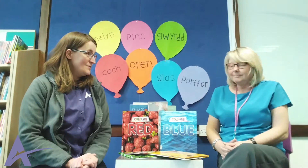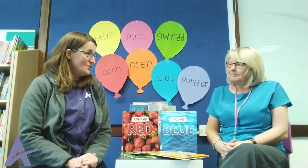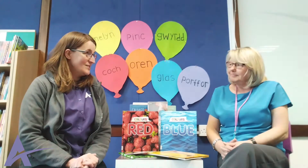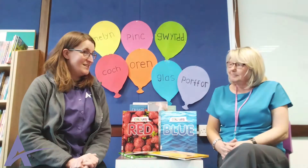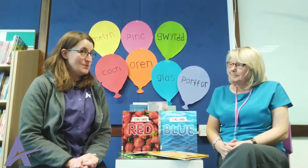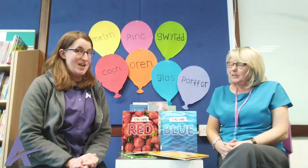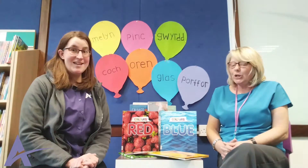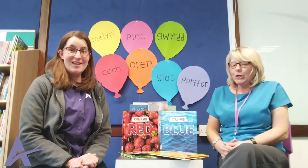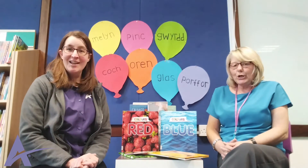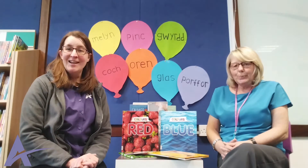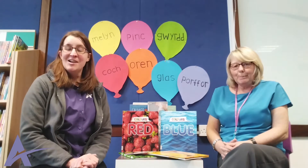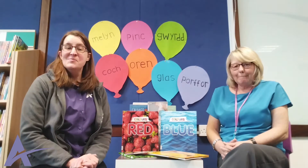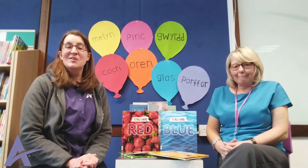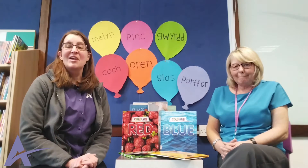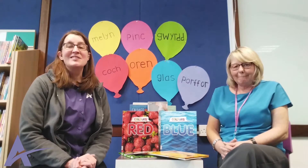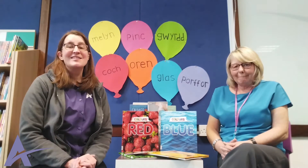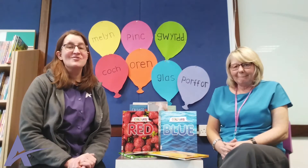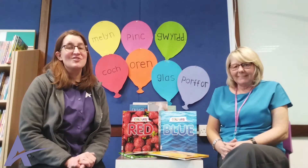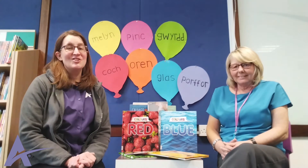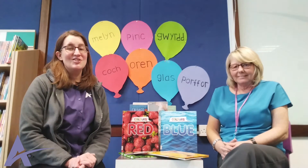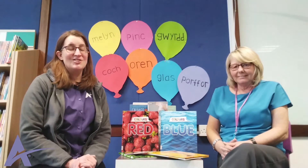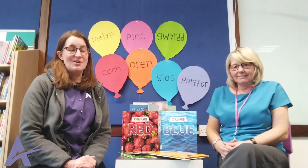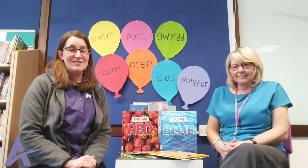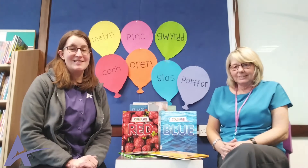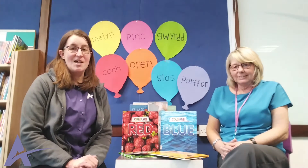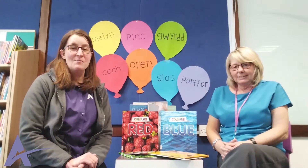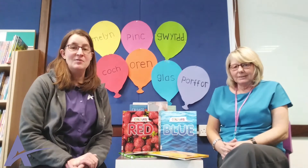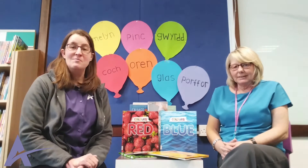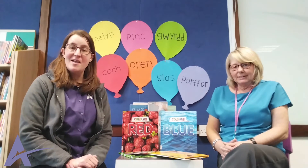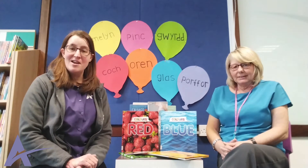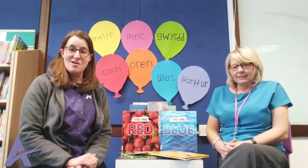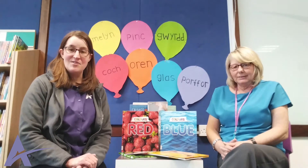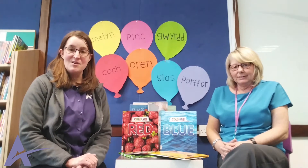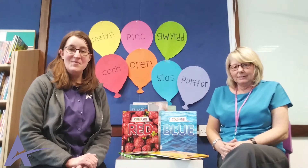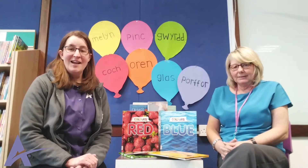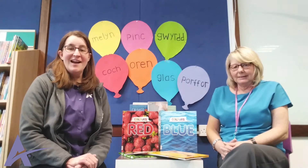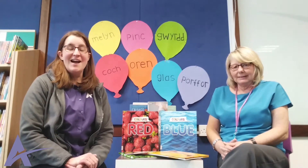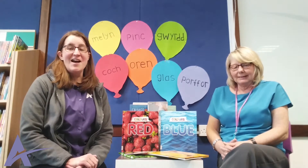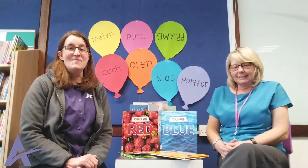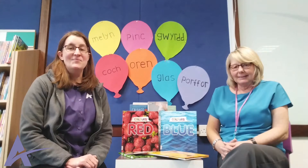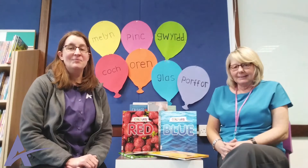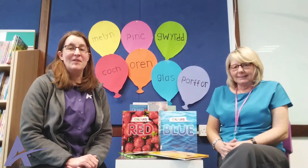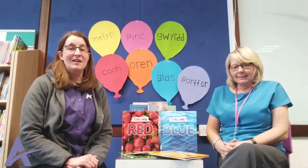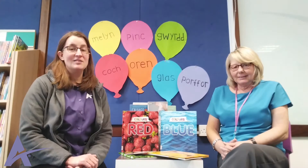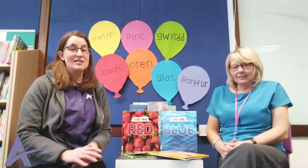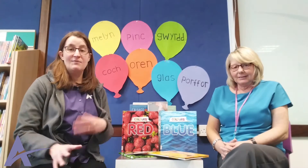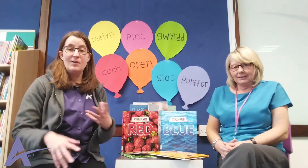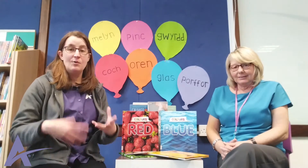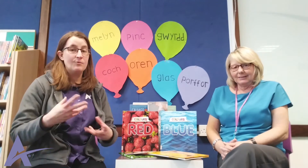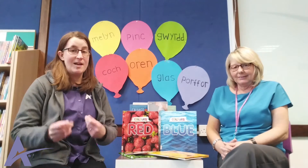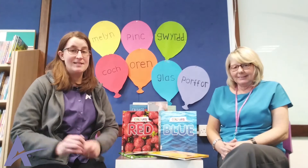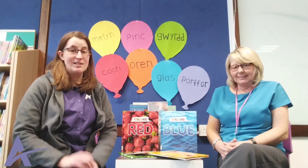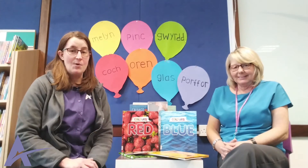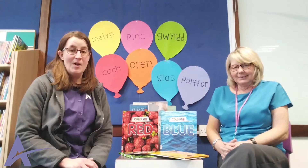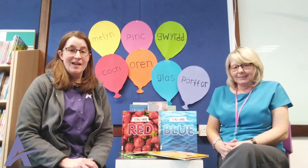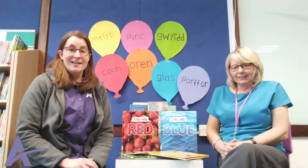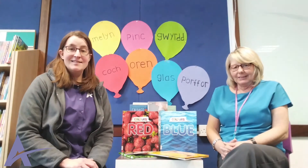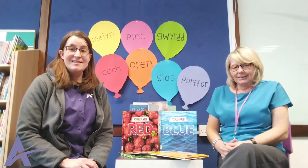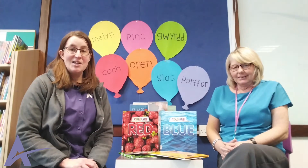songs this week. Yeah. We're going to introduce you to some, you may know them, but just feel free to sing